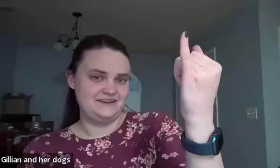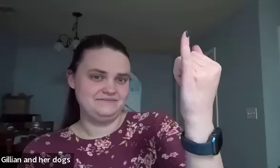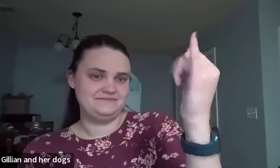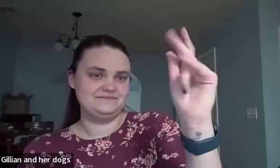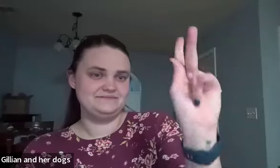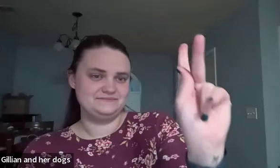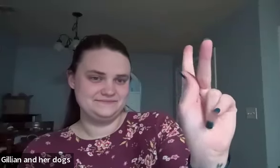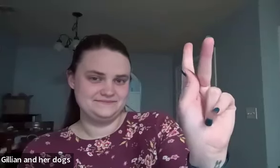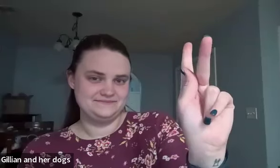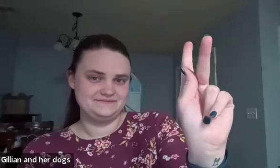K,